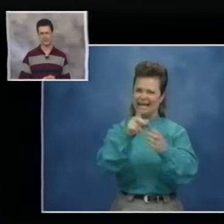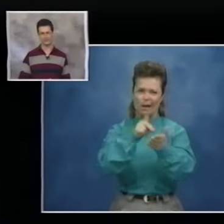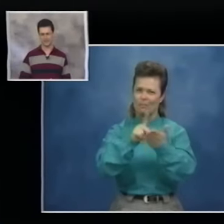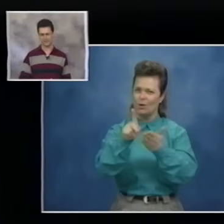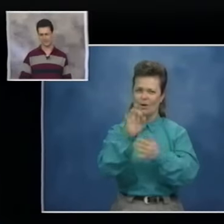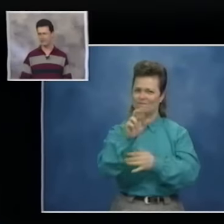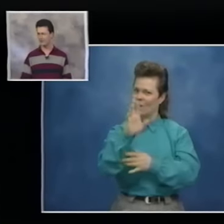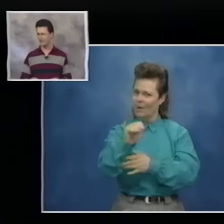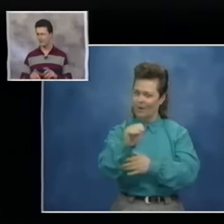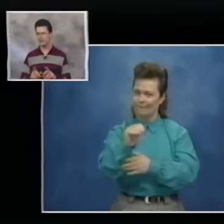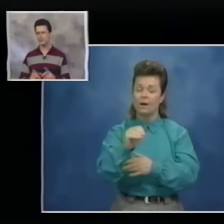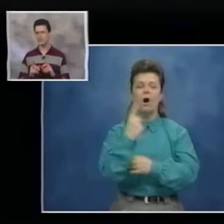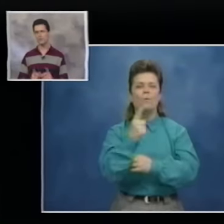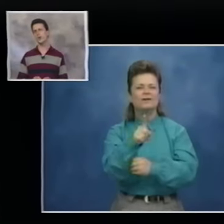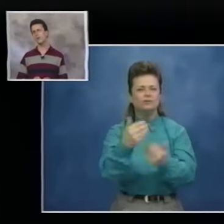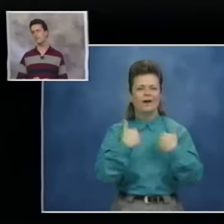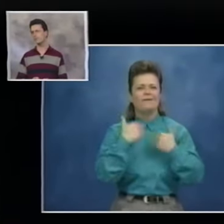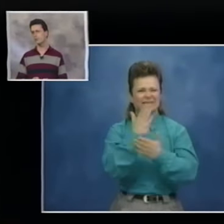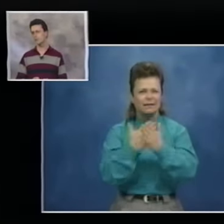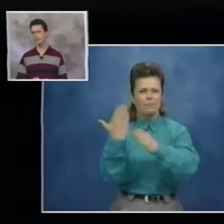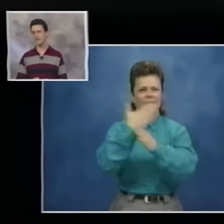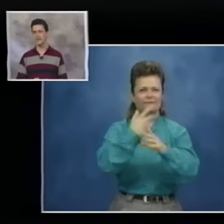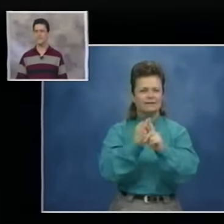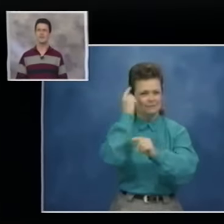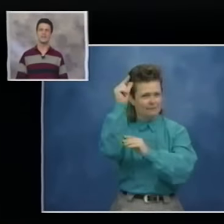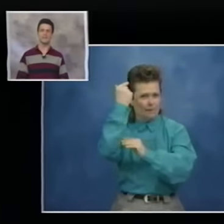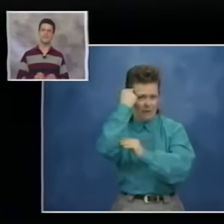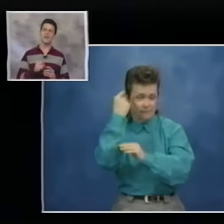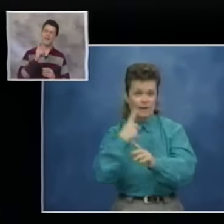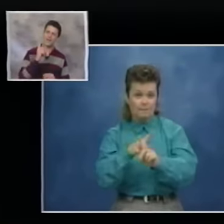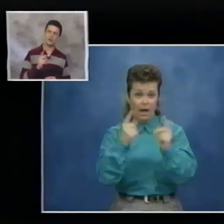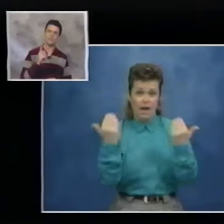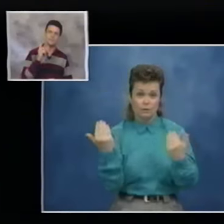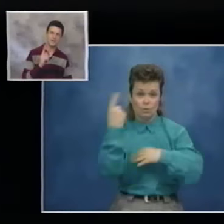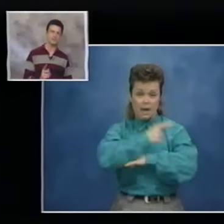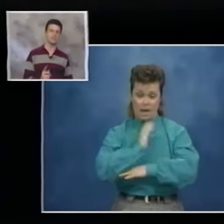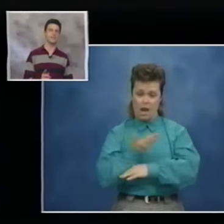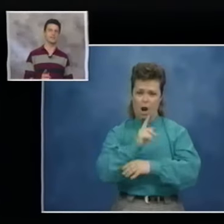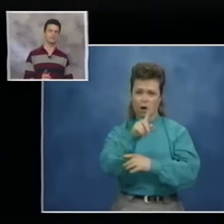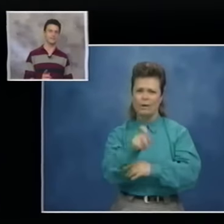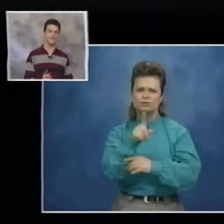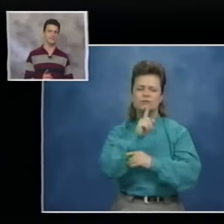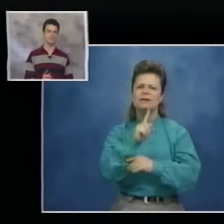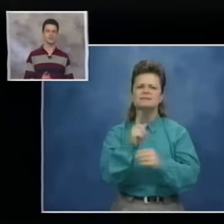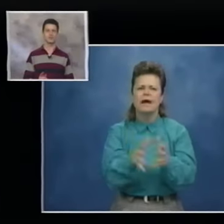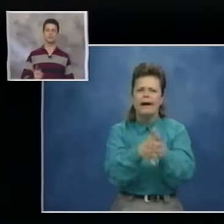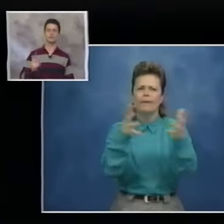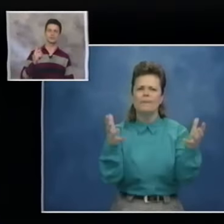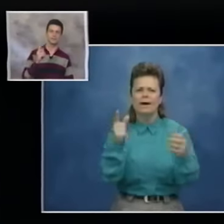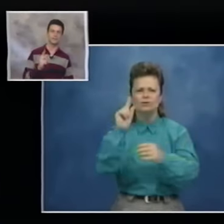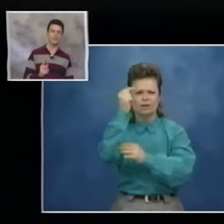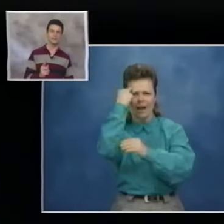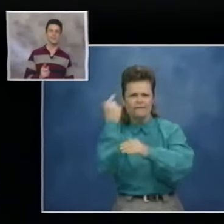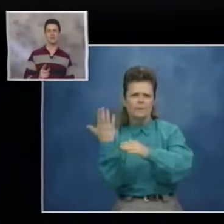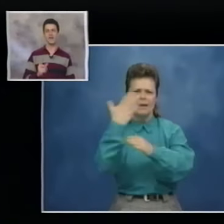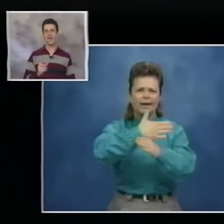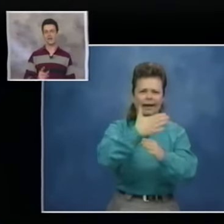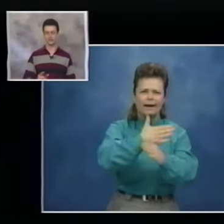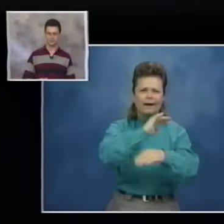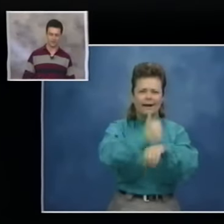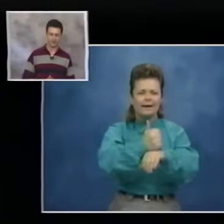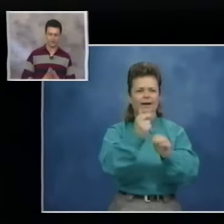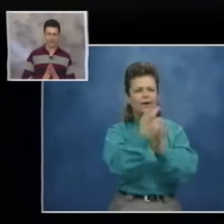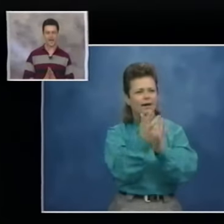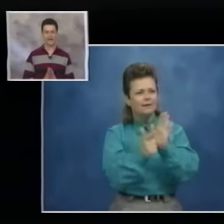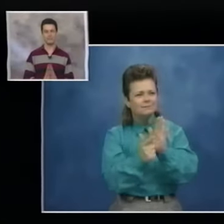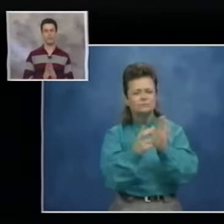some intervention. But the question we want to explore today is how much intervention should government